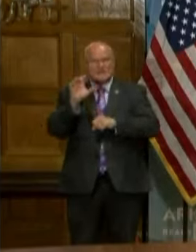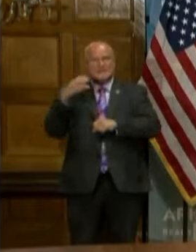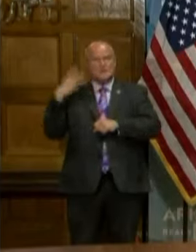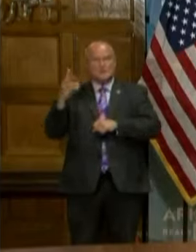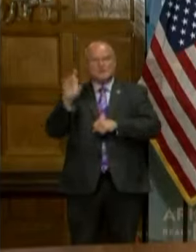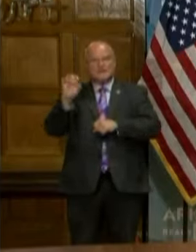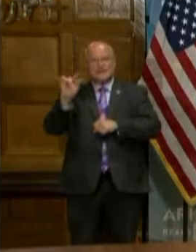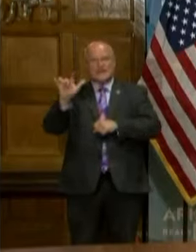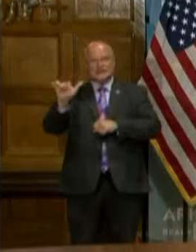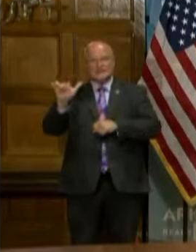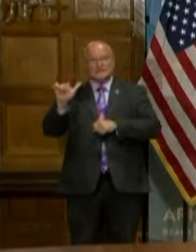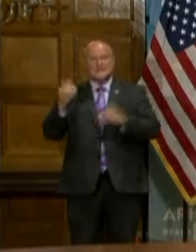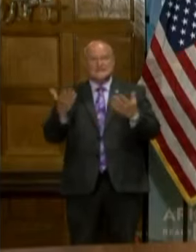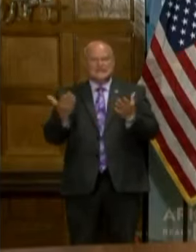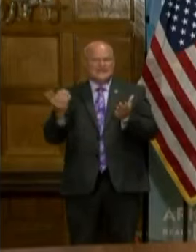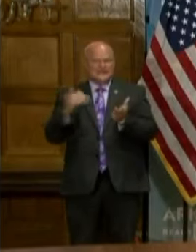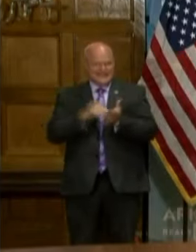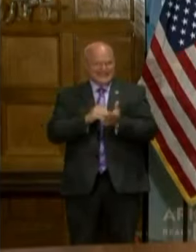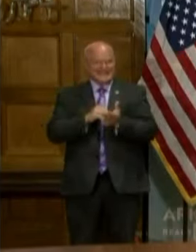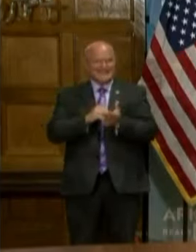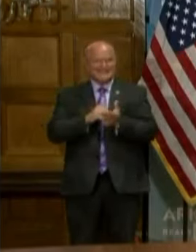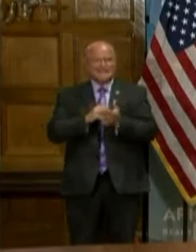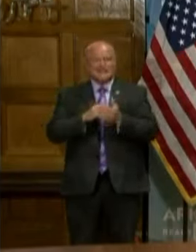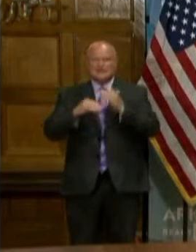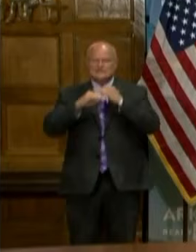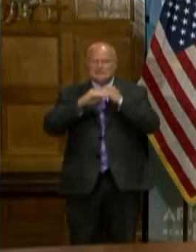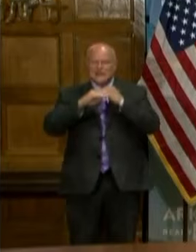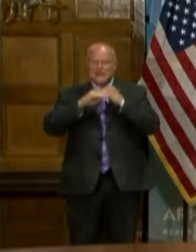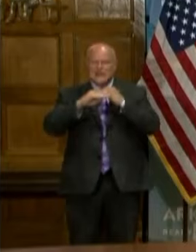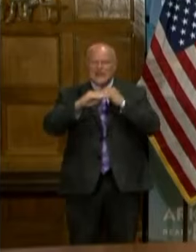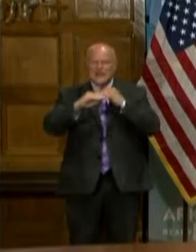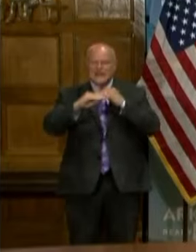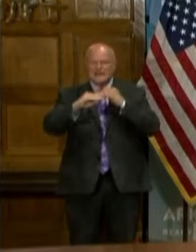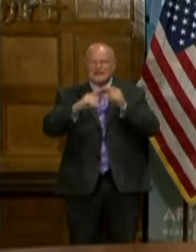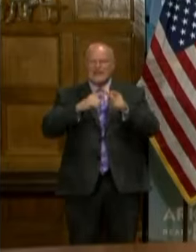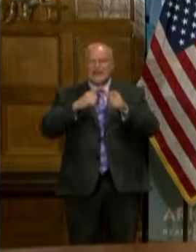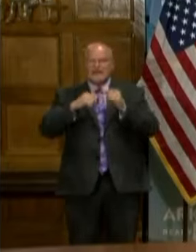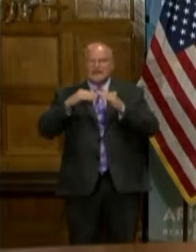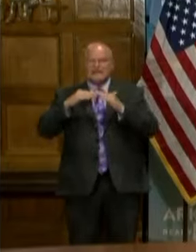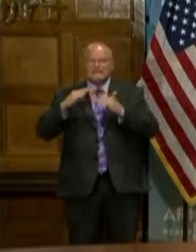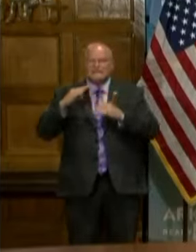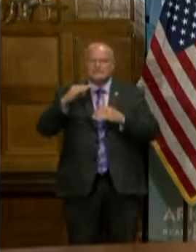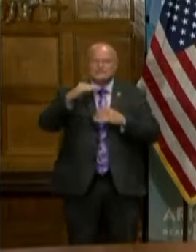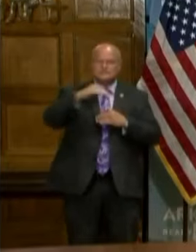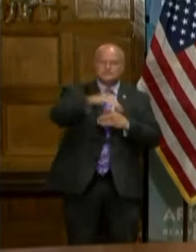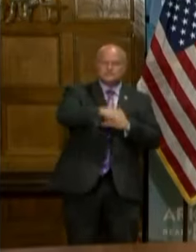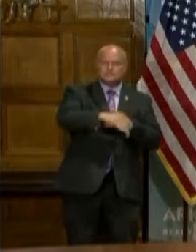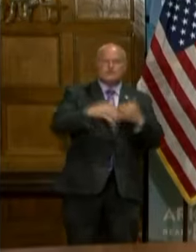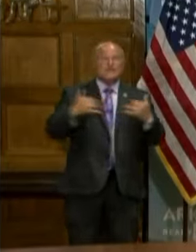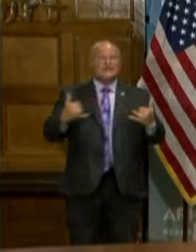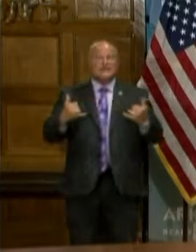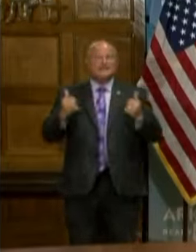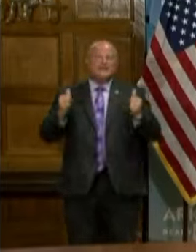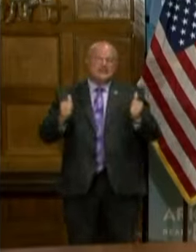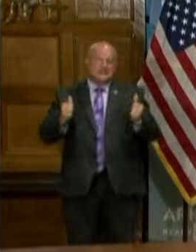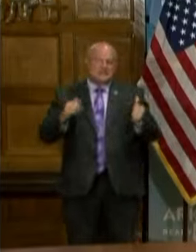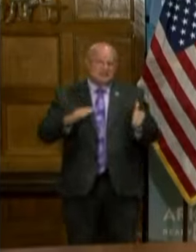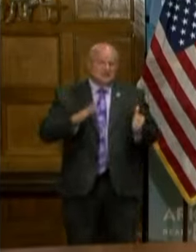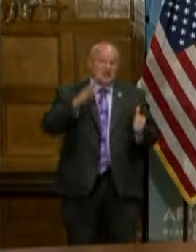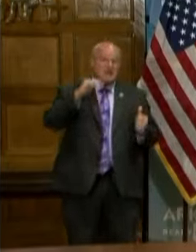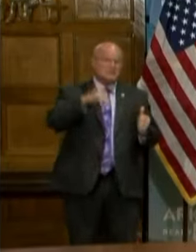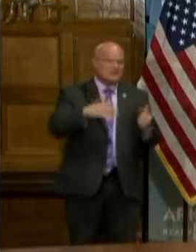Washington County, and here again we flattened out there and then we've started down. Now could go up,